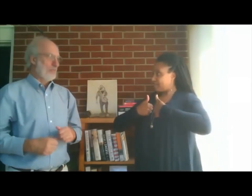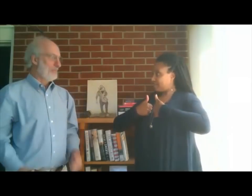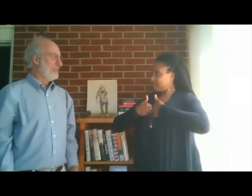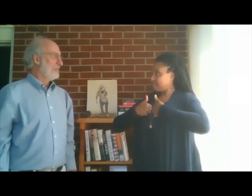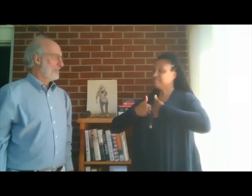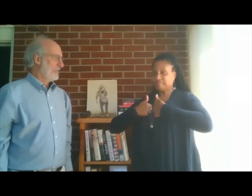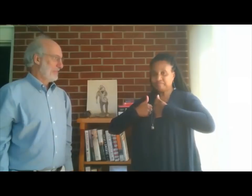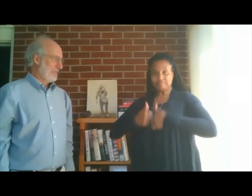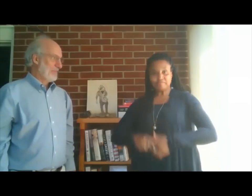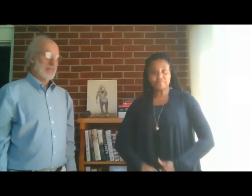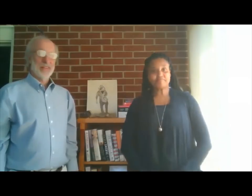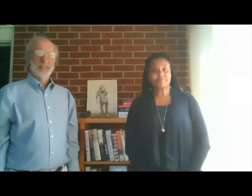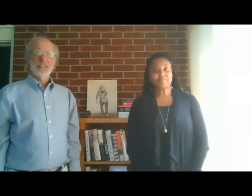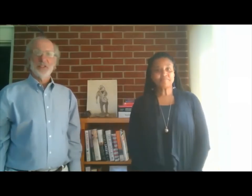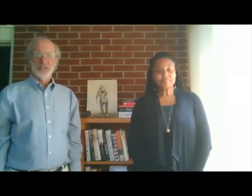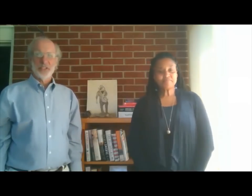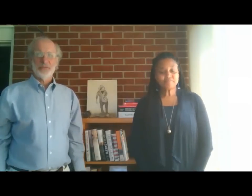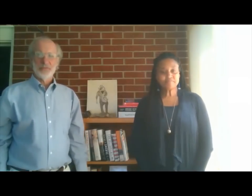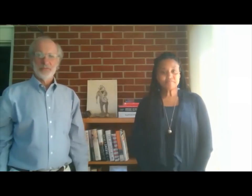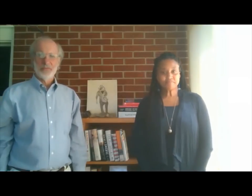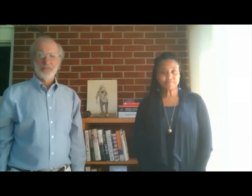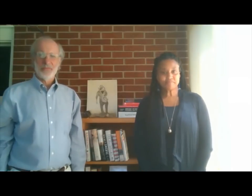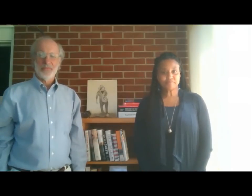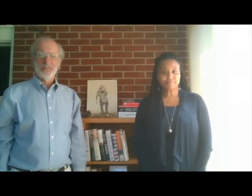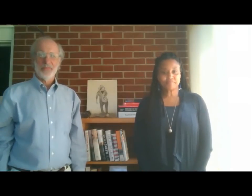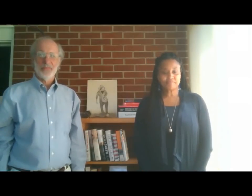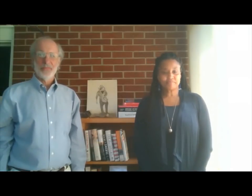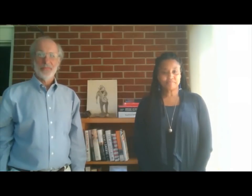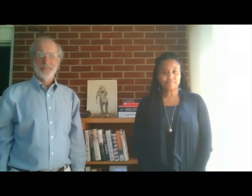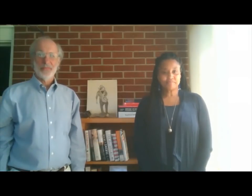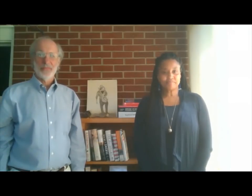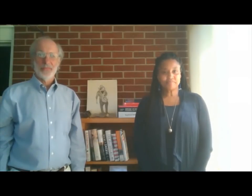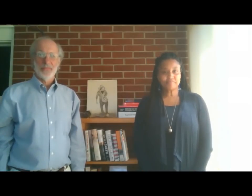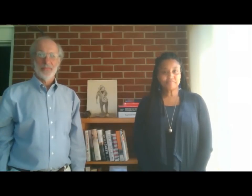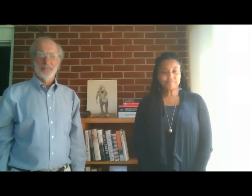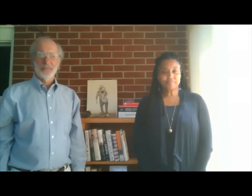Jacket. Your turn.